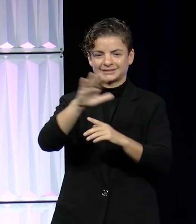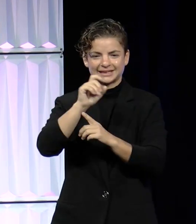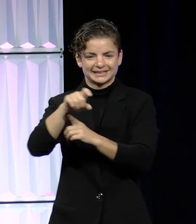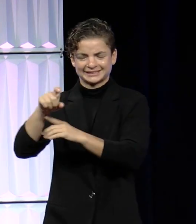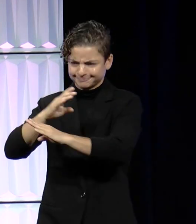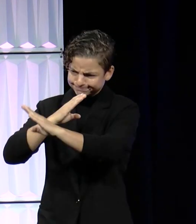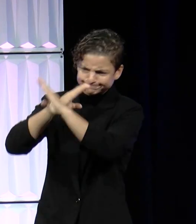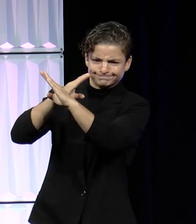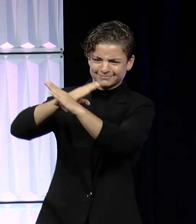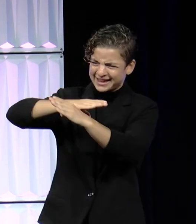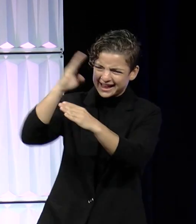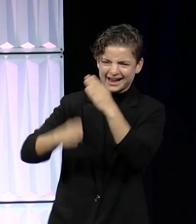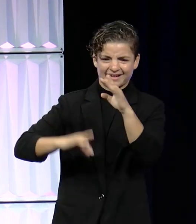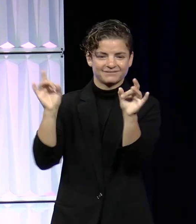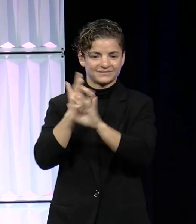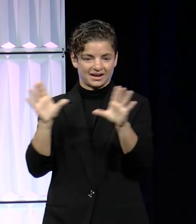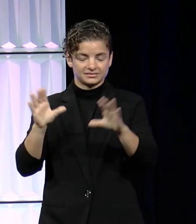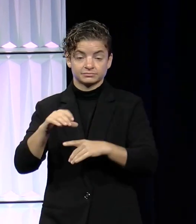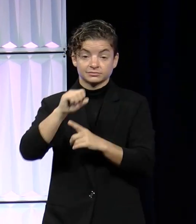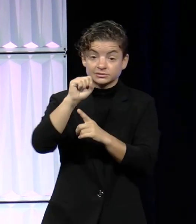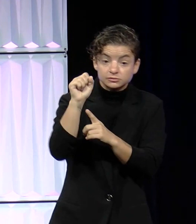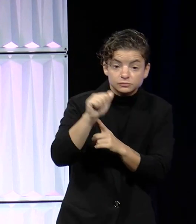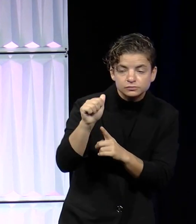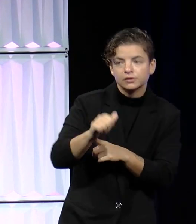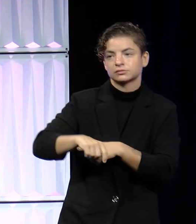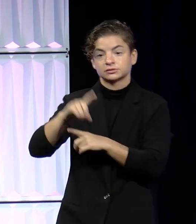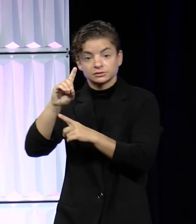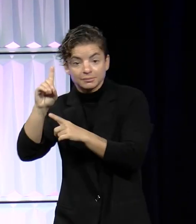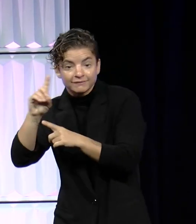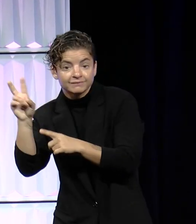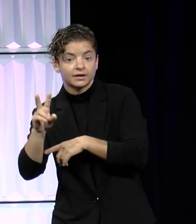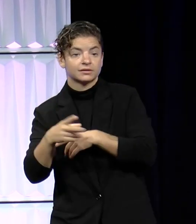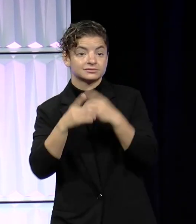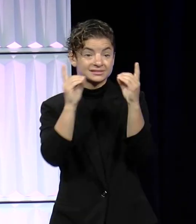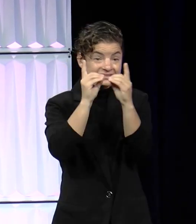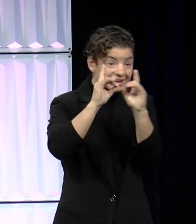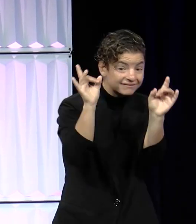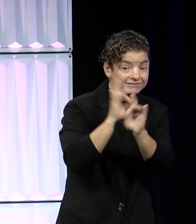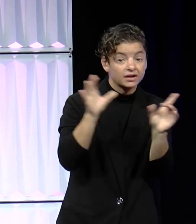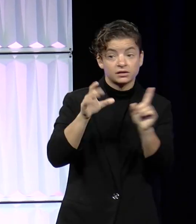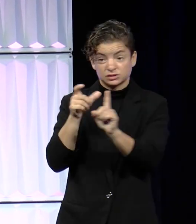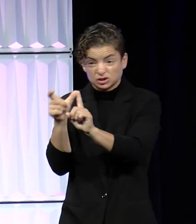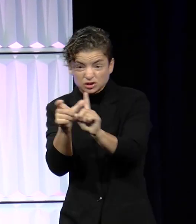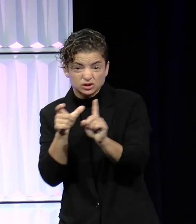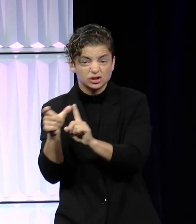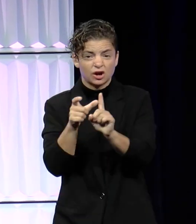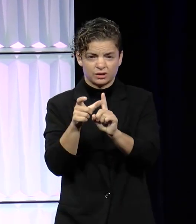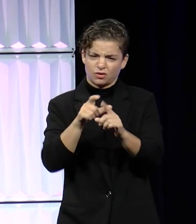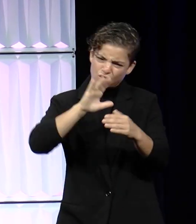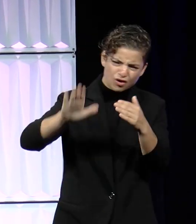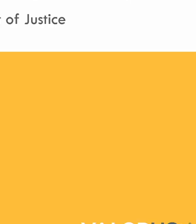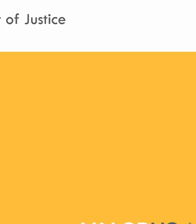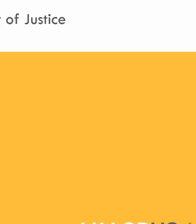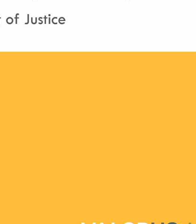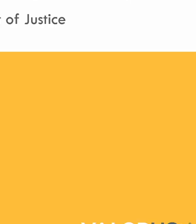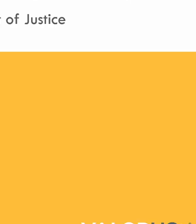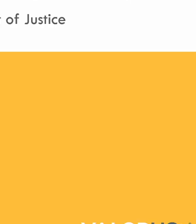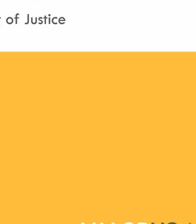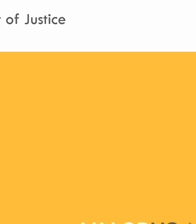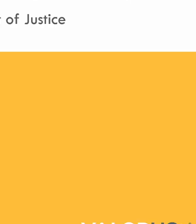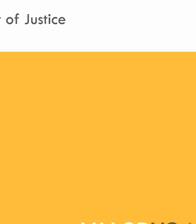sexual assault, domestic violence, dating violence, and stalking. Please join me in welcoming Allison to the